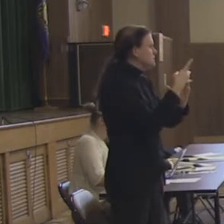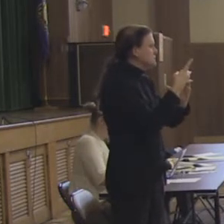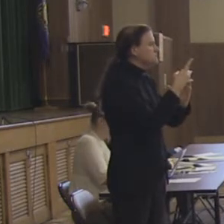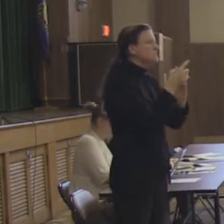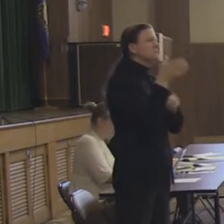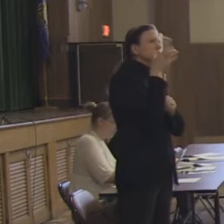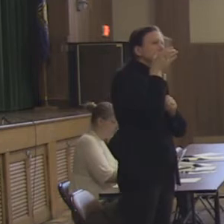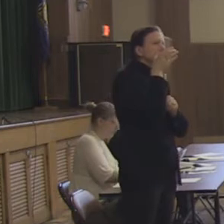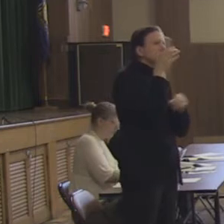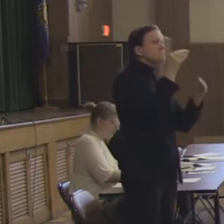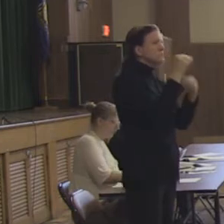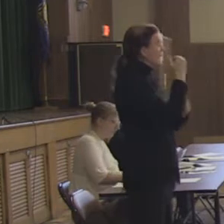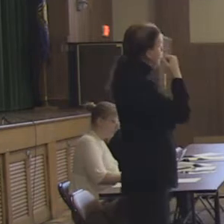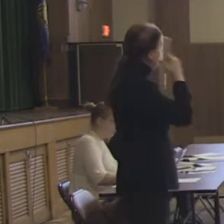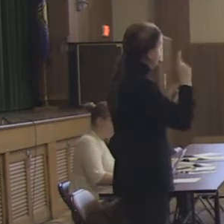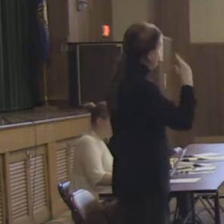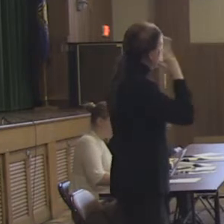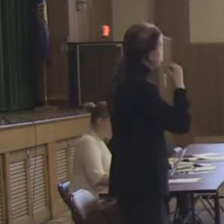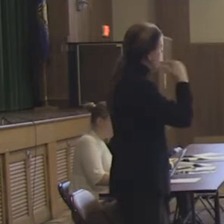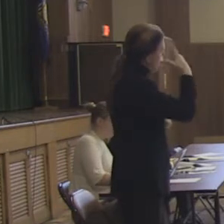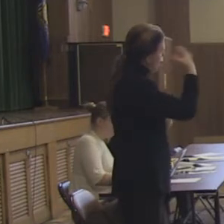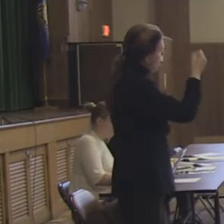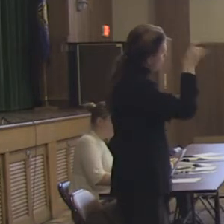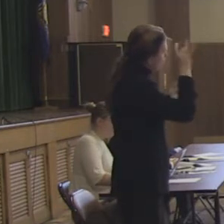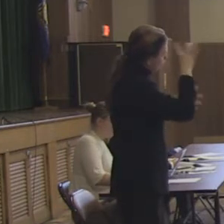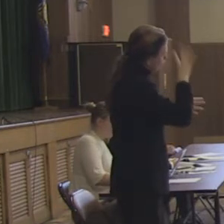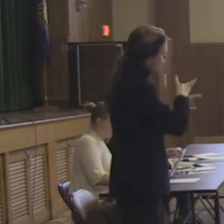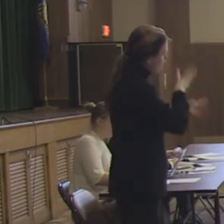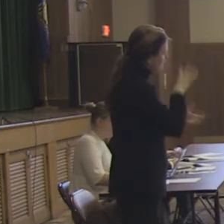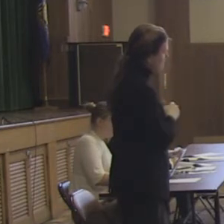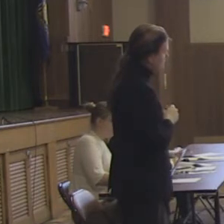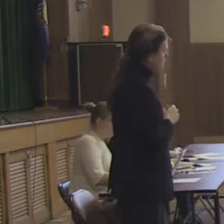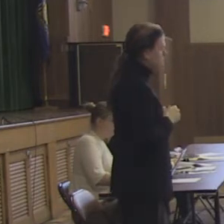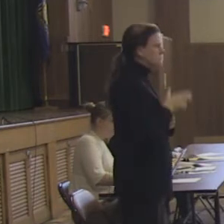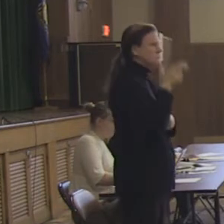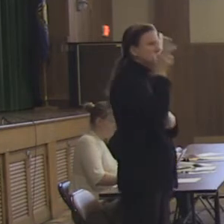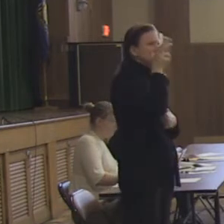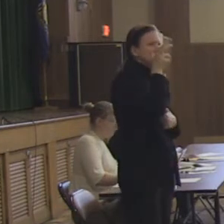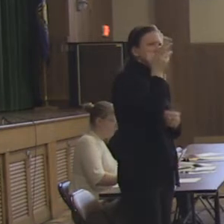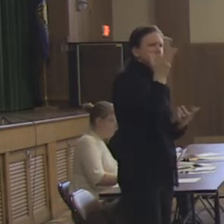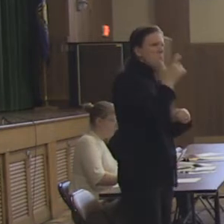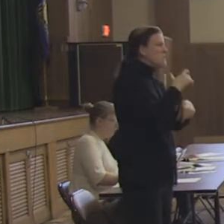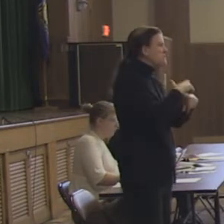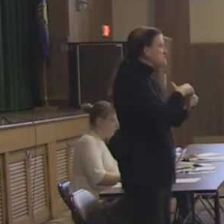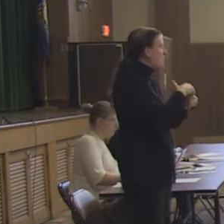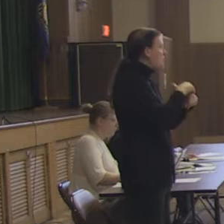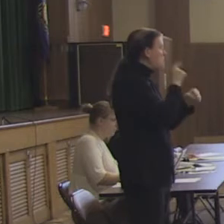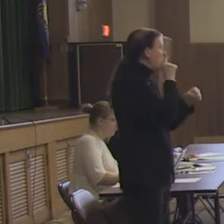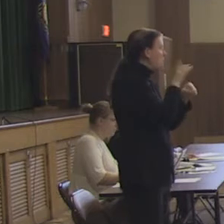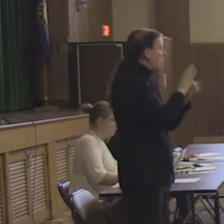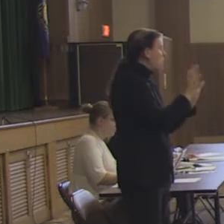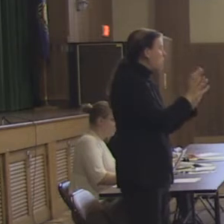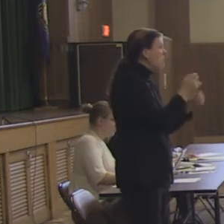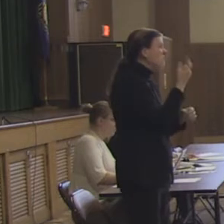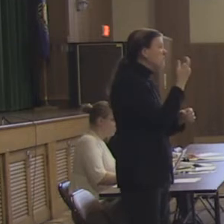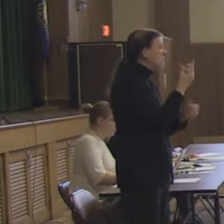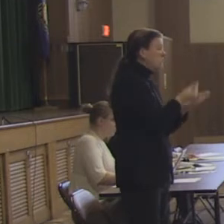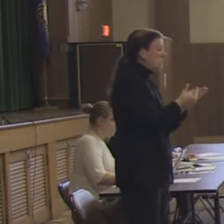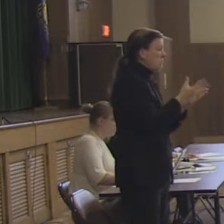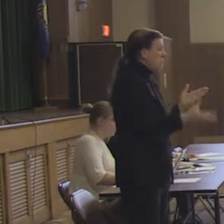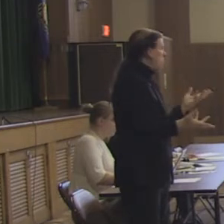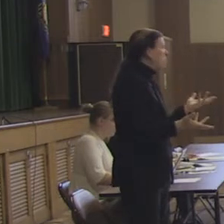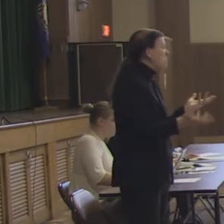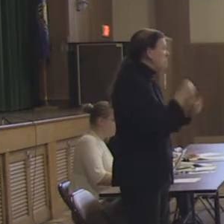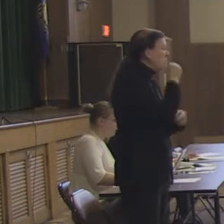deal with individuals who are experiencing mental health crisis. It wasn't a huge time commitment, and it really wasn't very expensive for